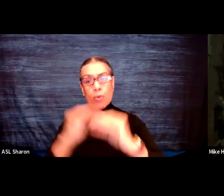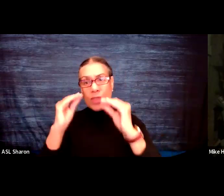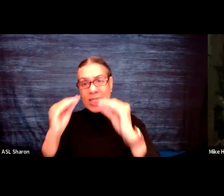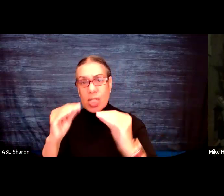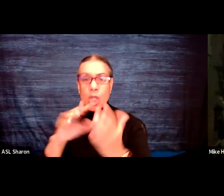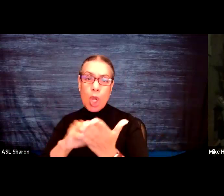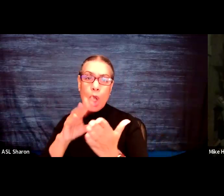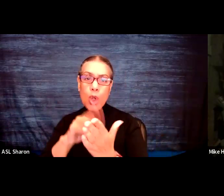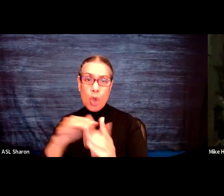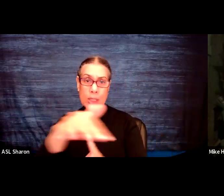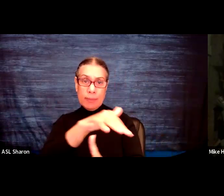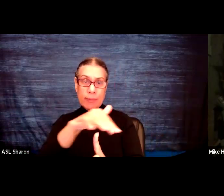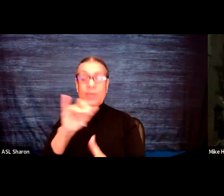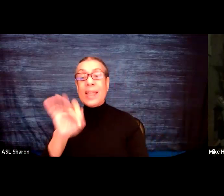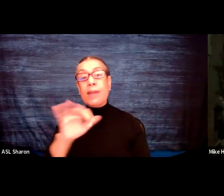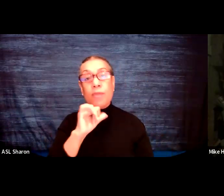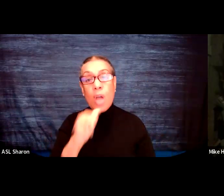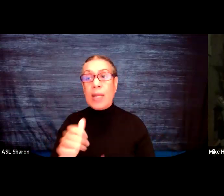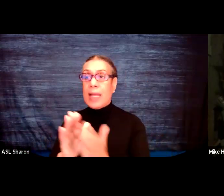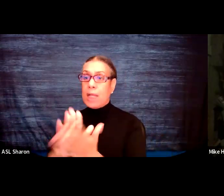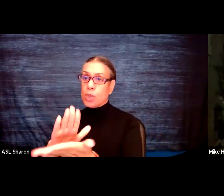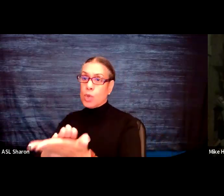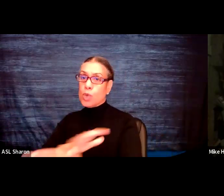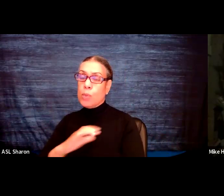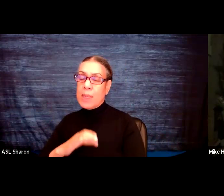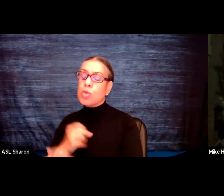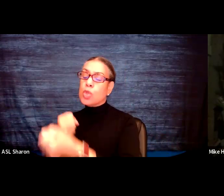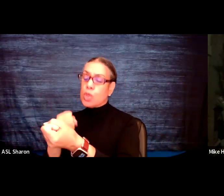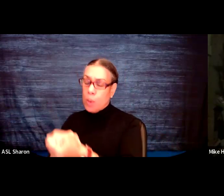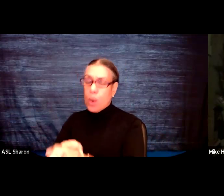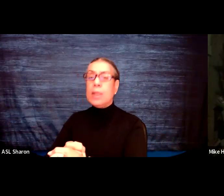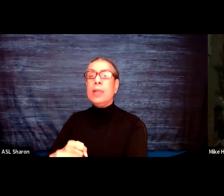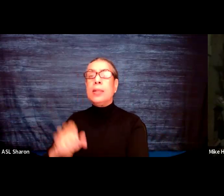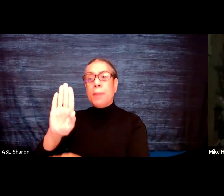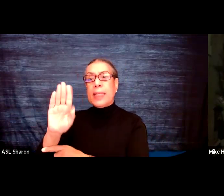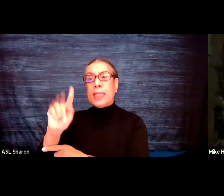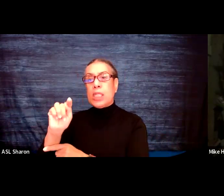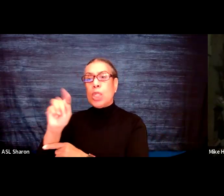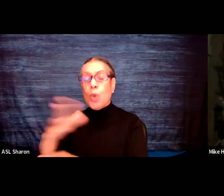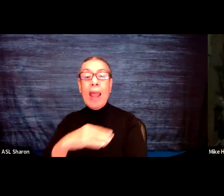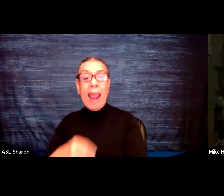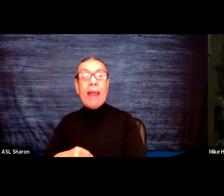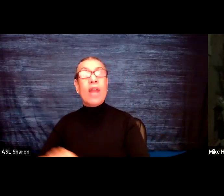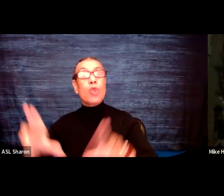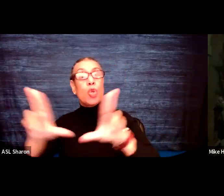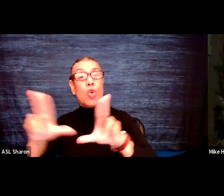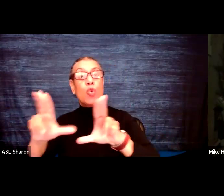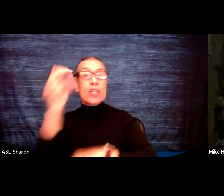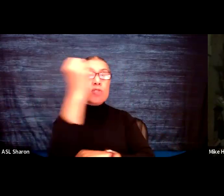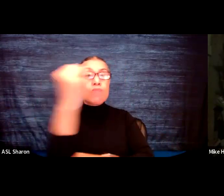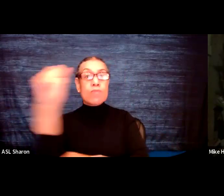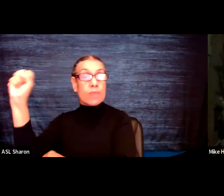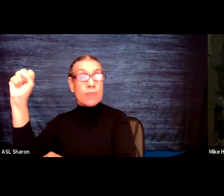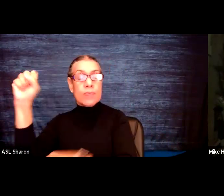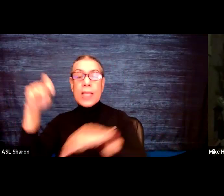conditions. If not, I urge the community to support the BTU and for the union to shut this system down.